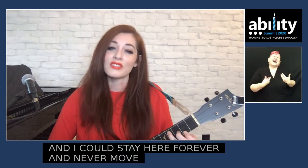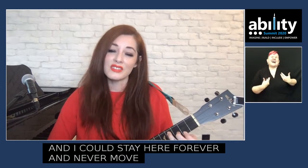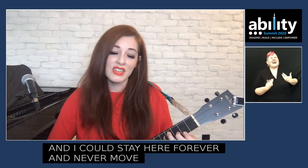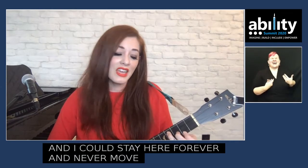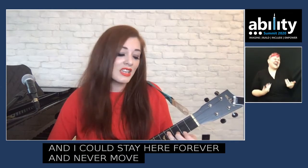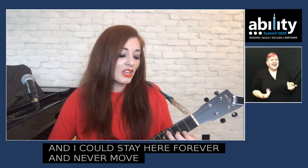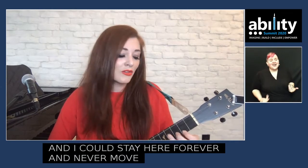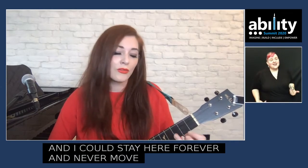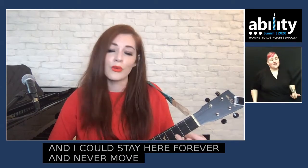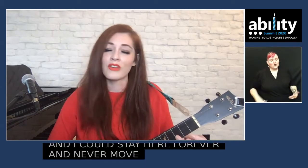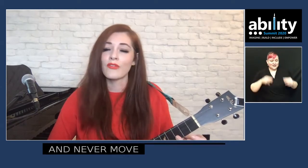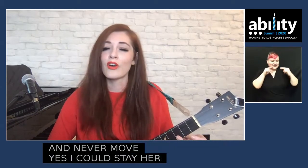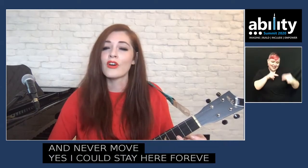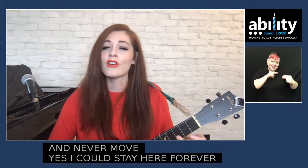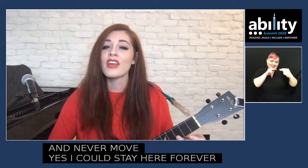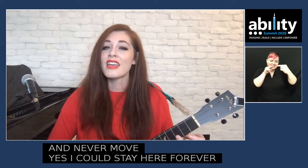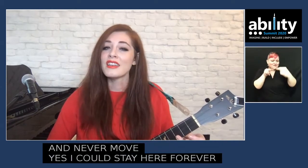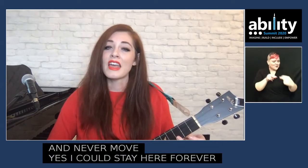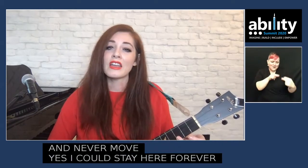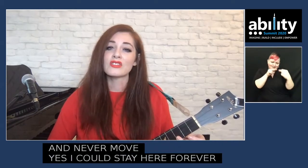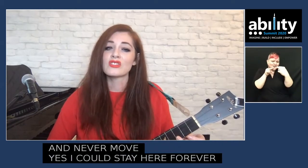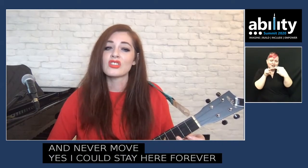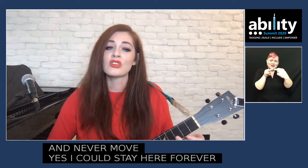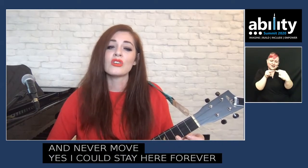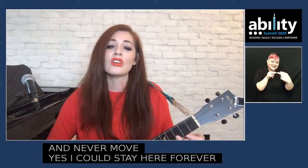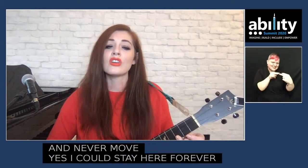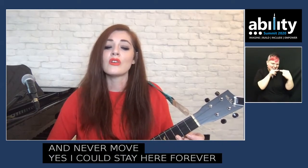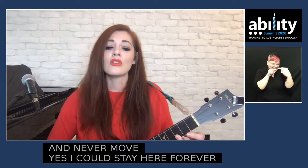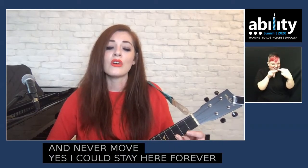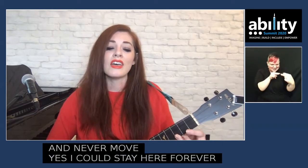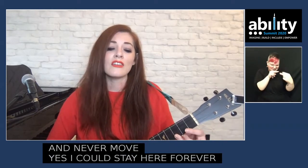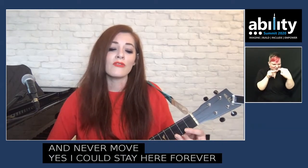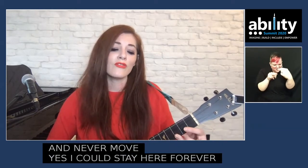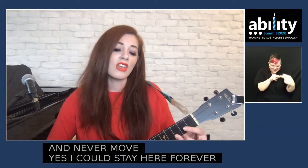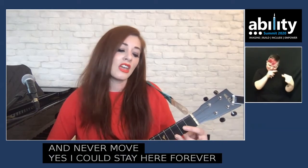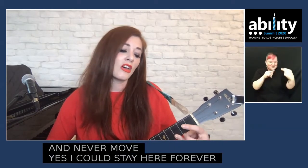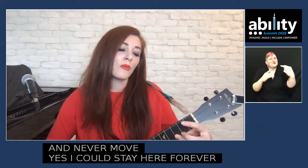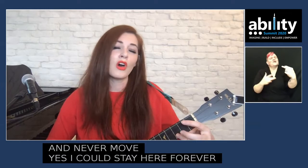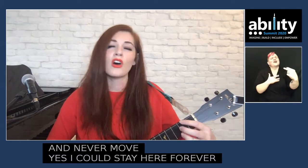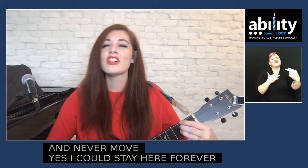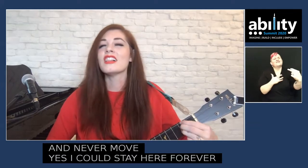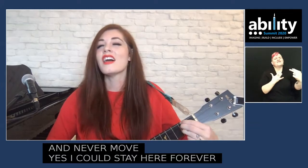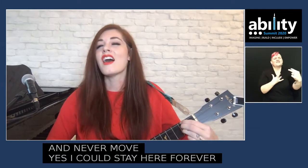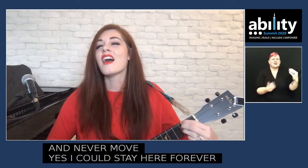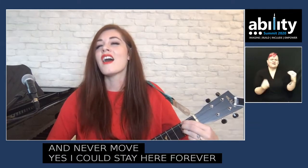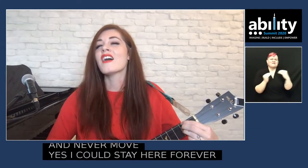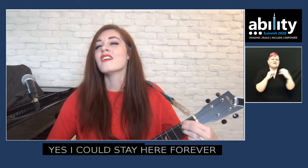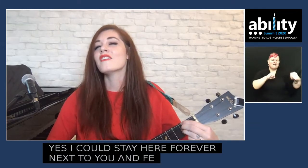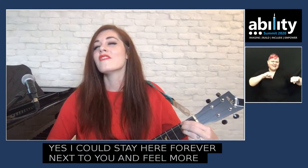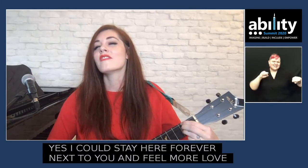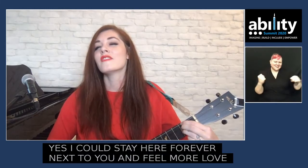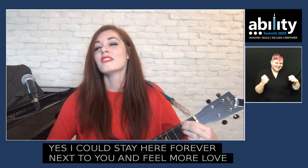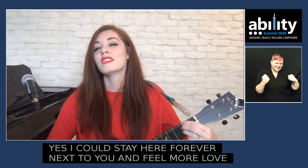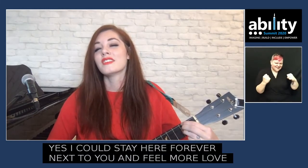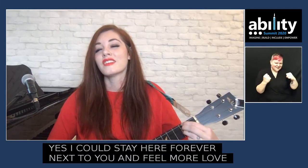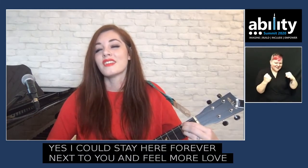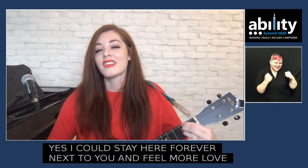I could stay here forever next to you and feel more